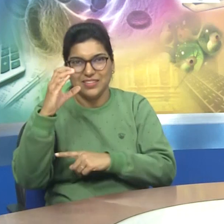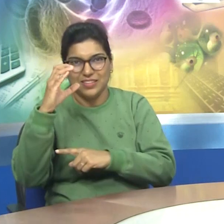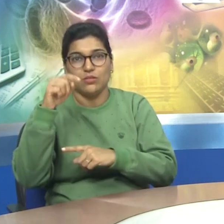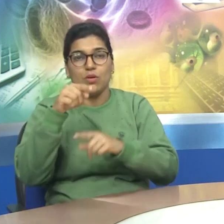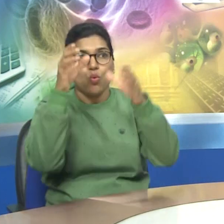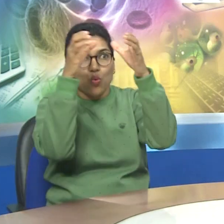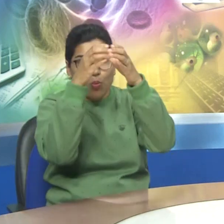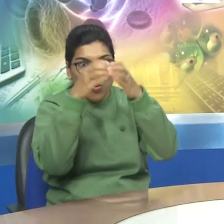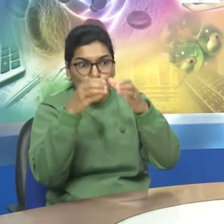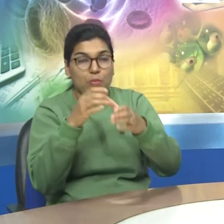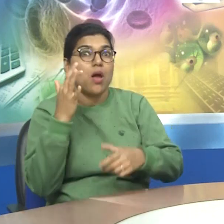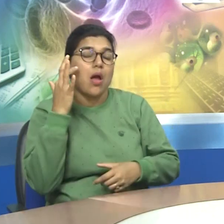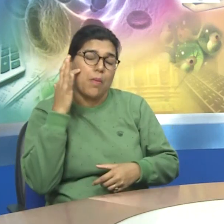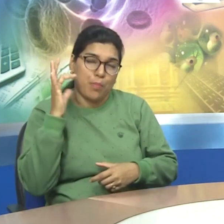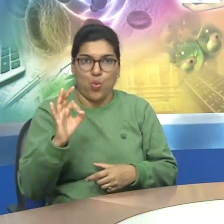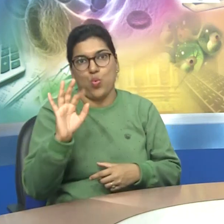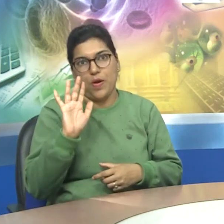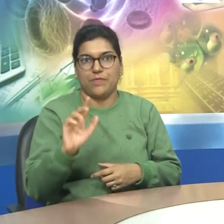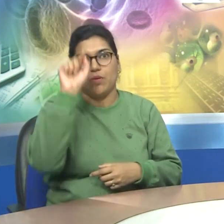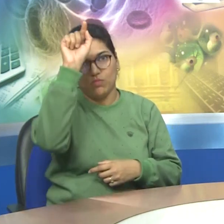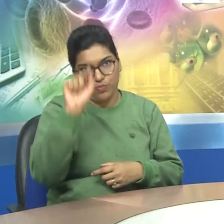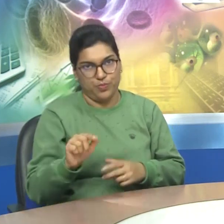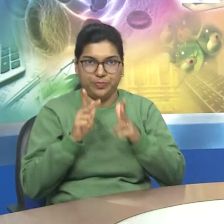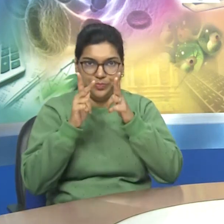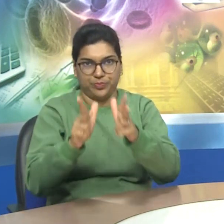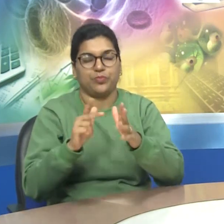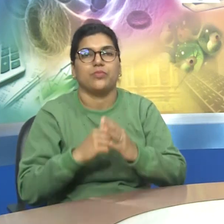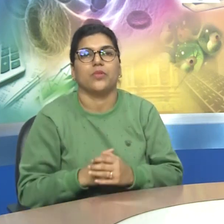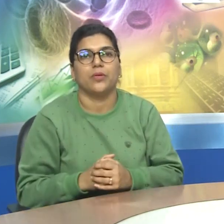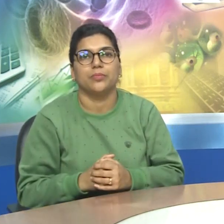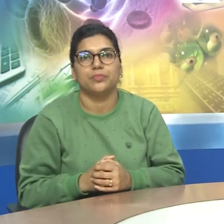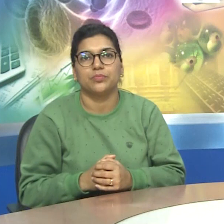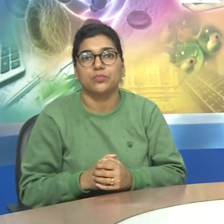Now these are some of the main classes of DDC.